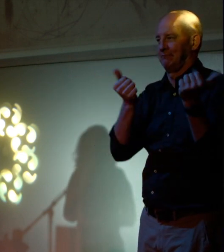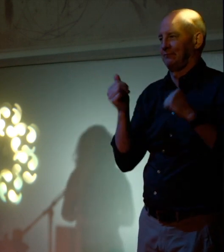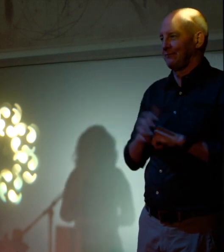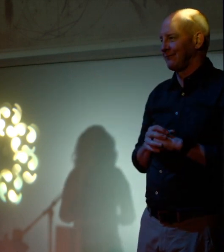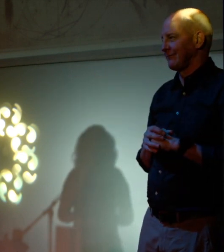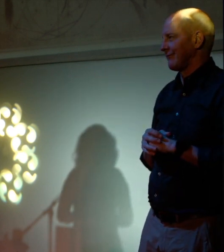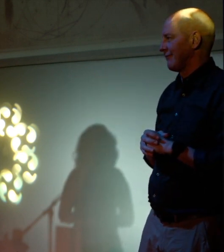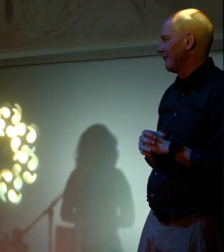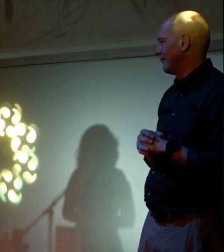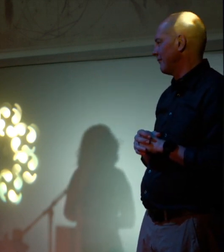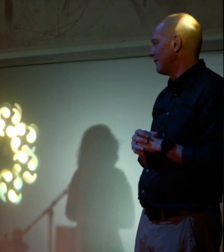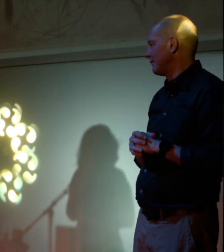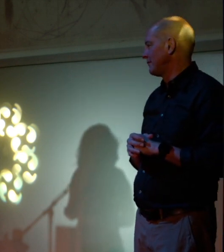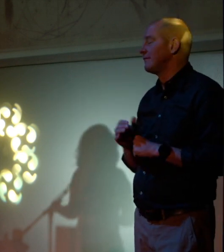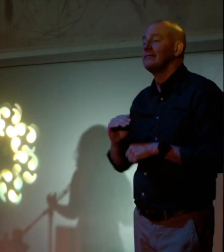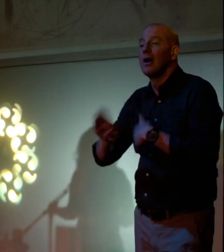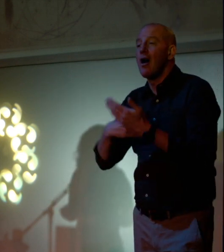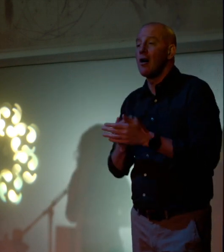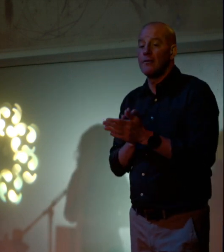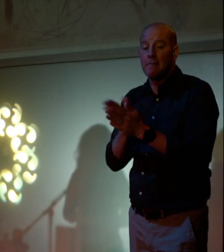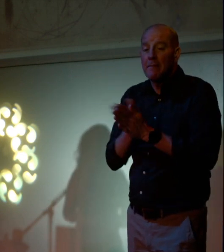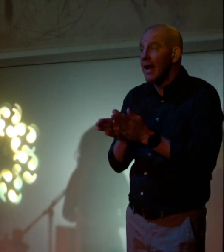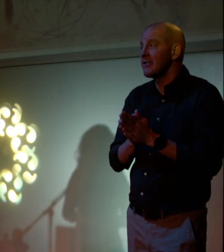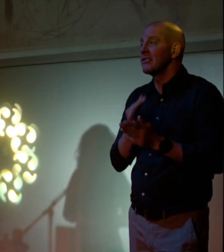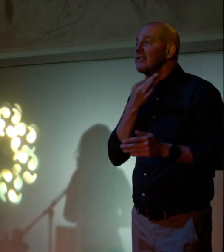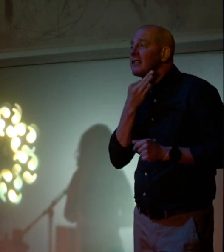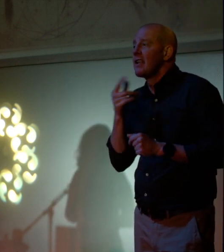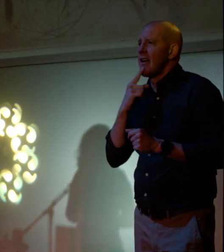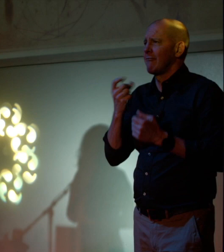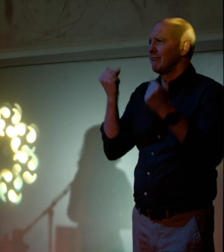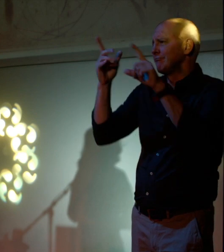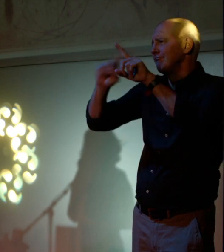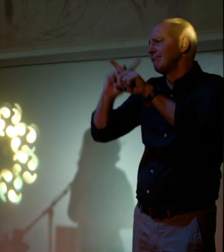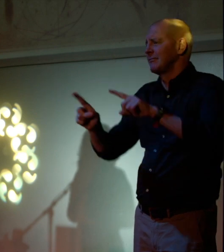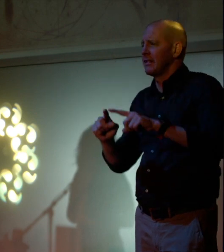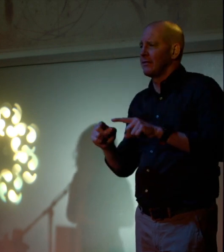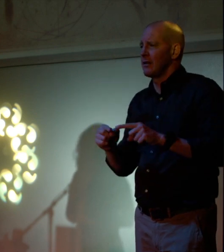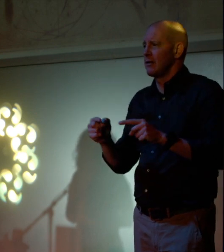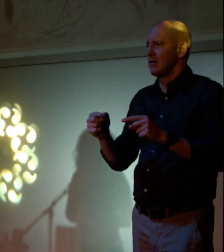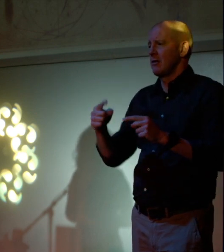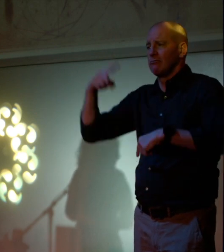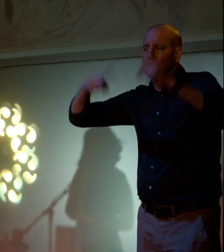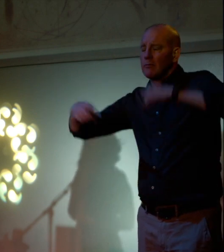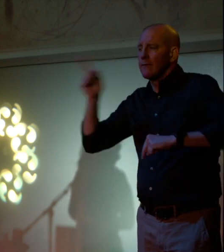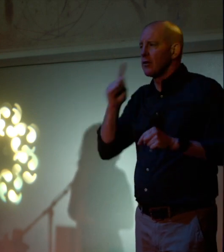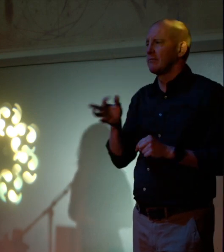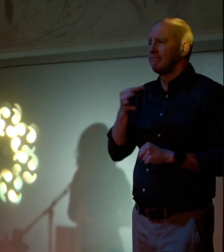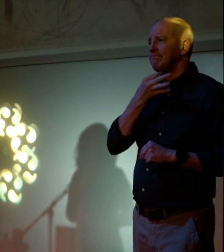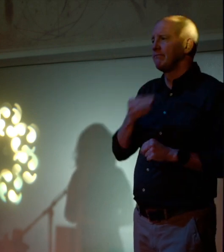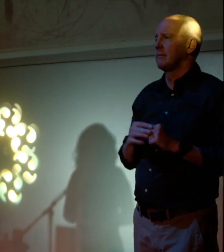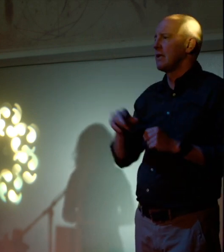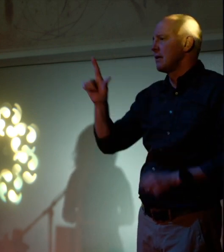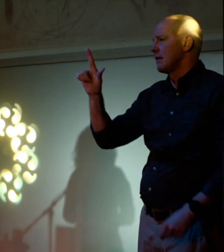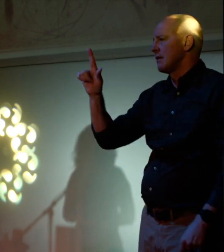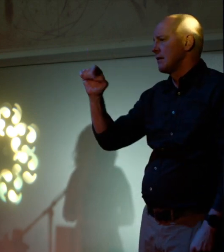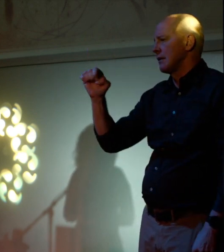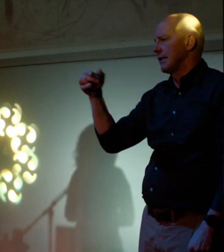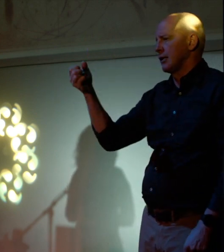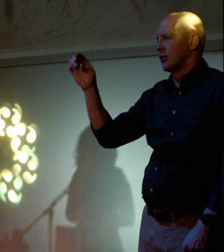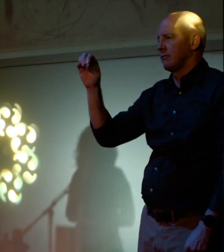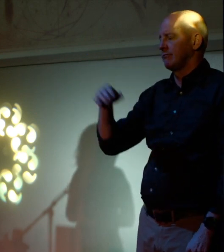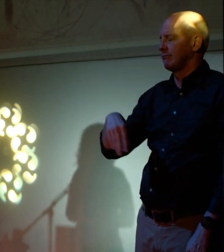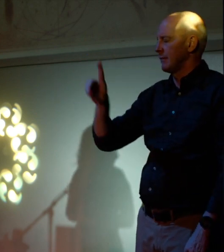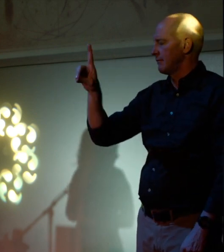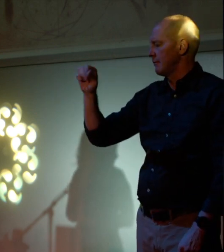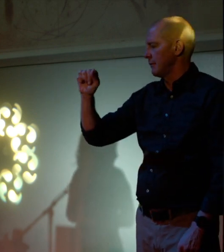For all of his passionate curiosity, vast and diverse areas of expertise, and tremendous accomplishments, Leonardo da Vinci was known in